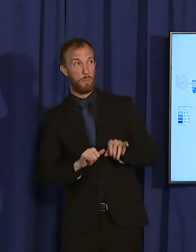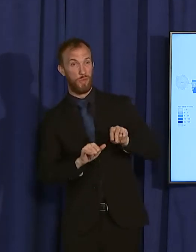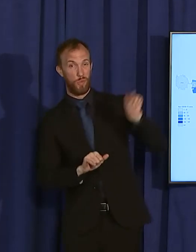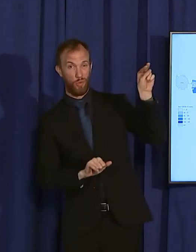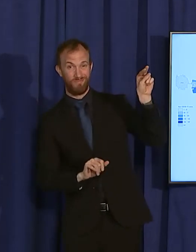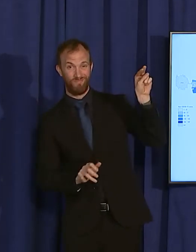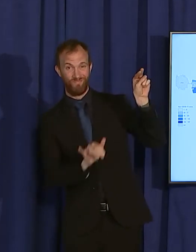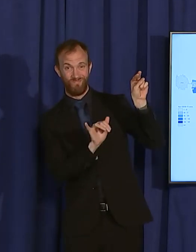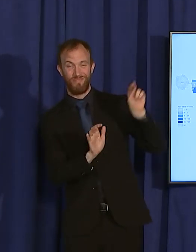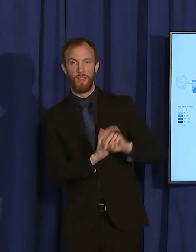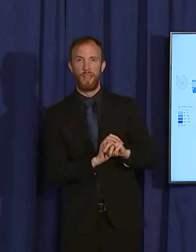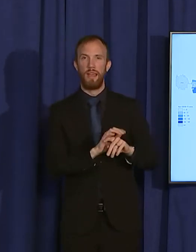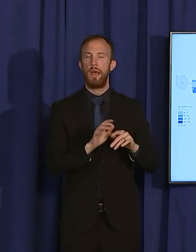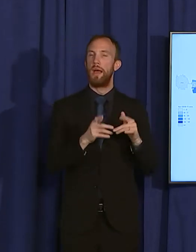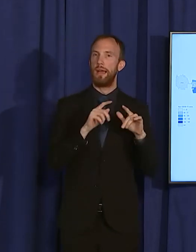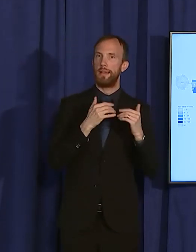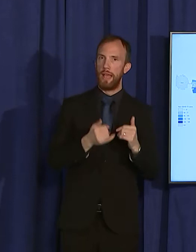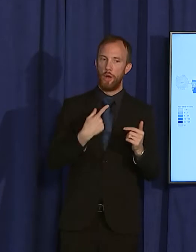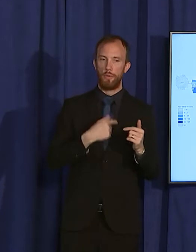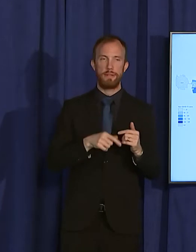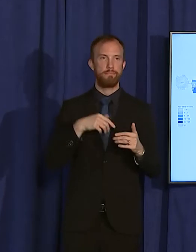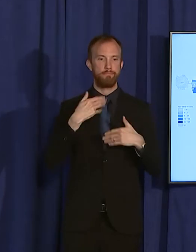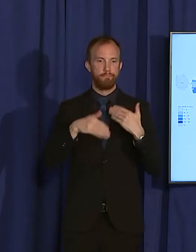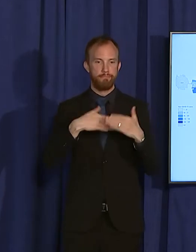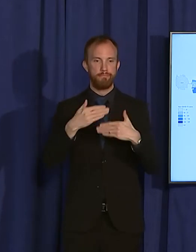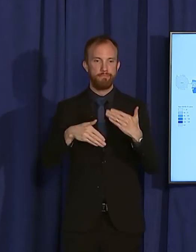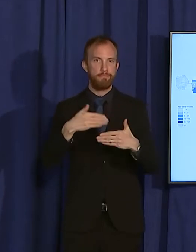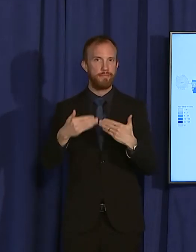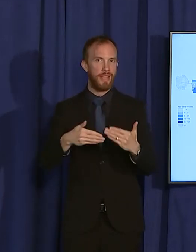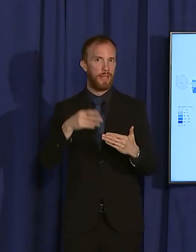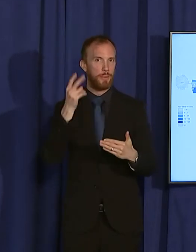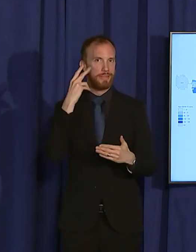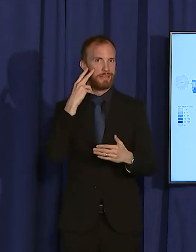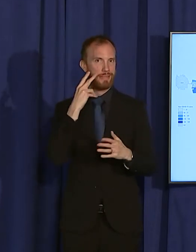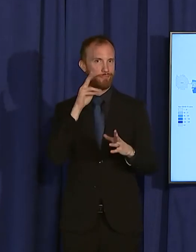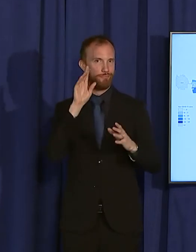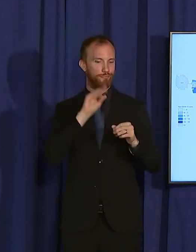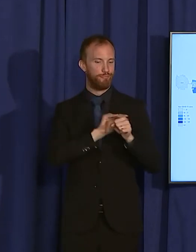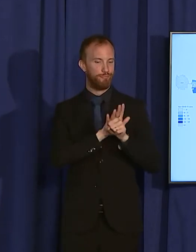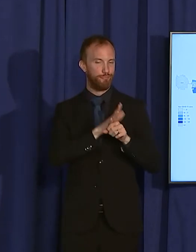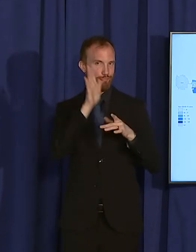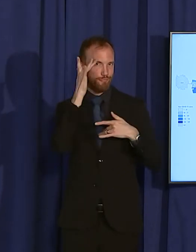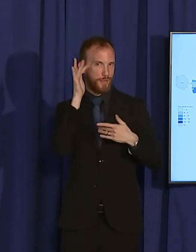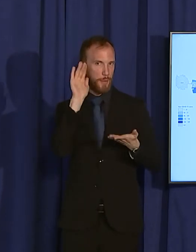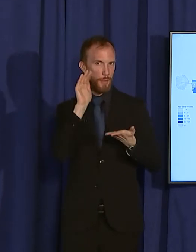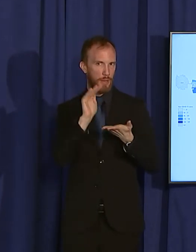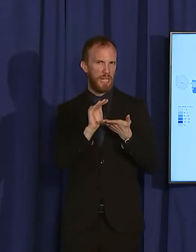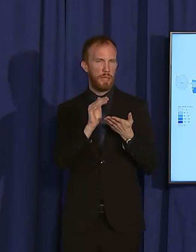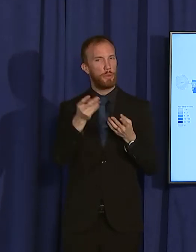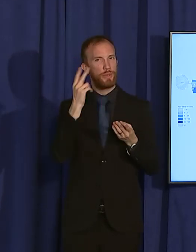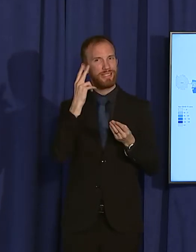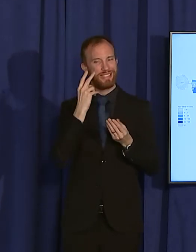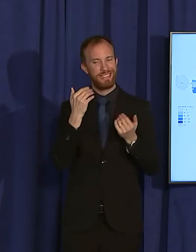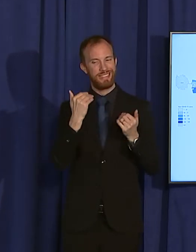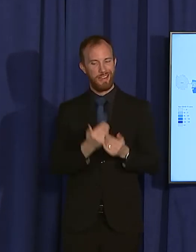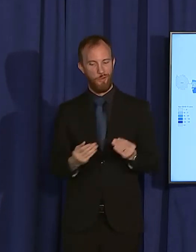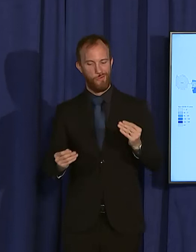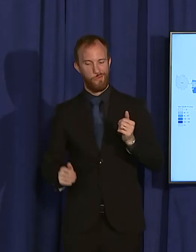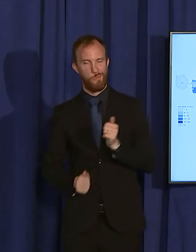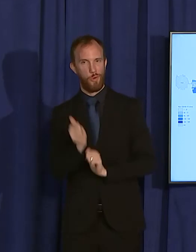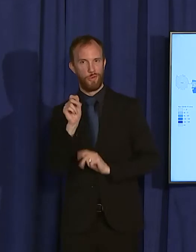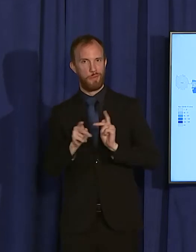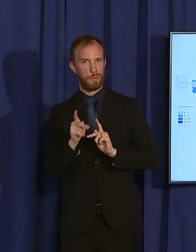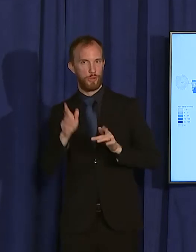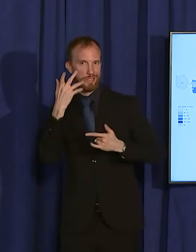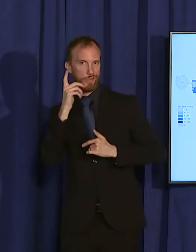been moving ahead and cases have started to come back down, really seeing most of our cases on the south side with some more still on the northwest